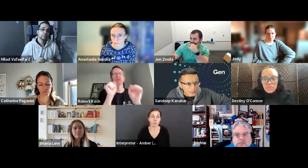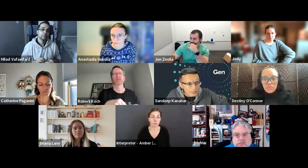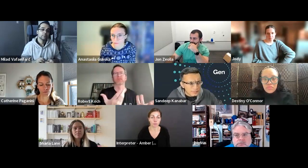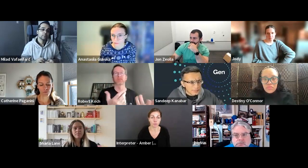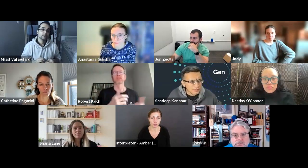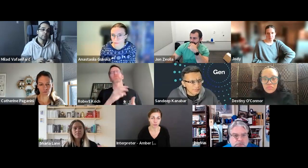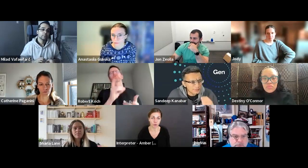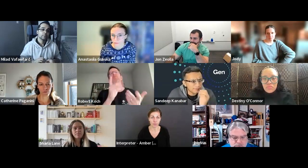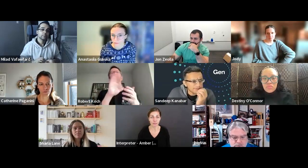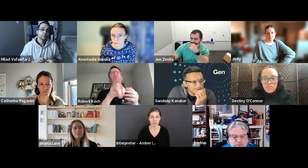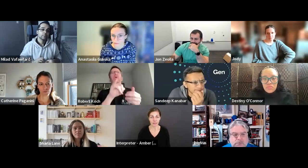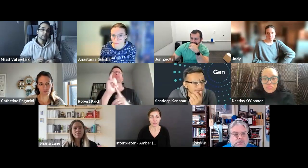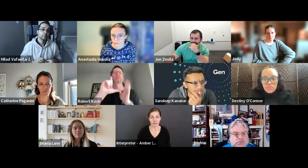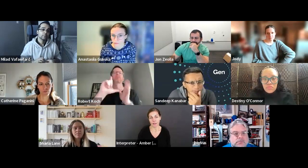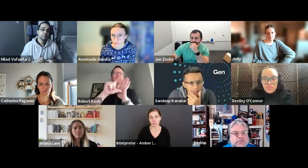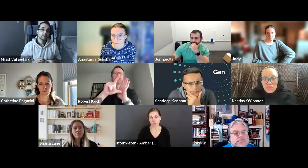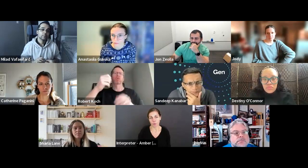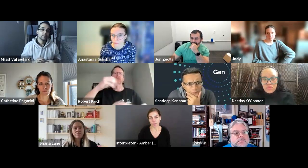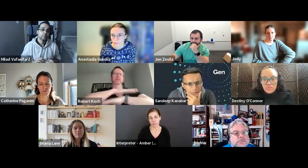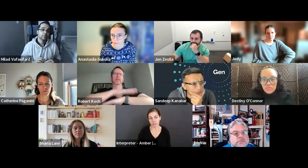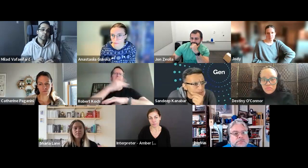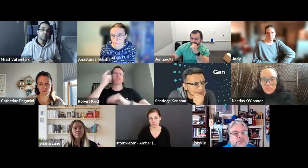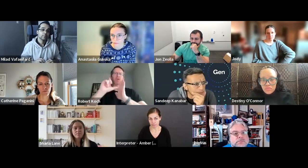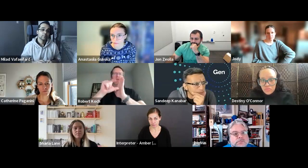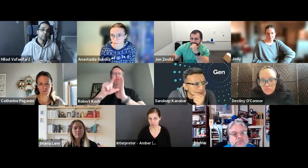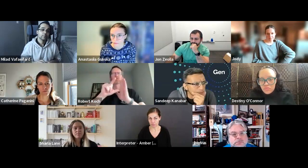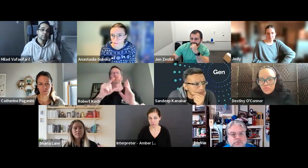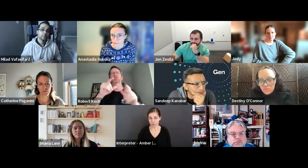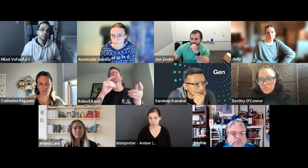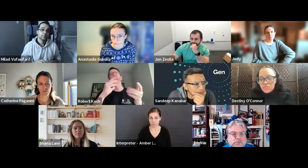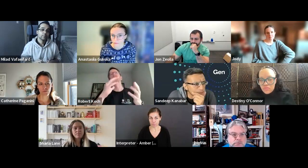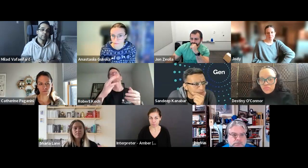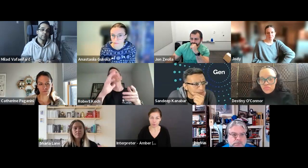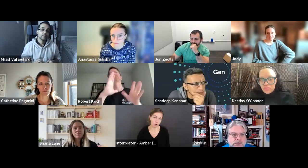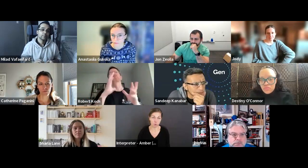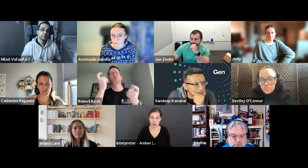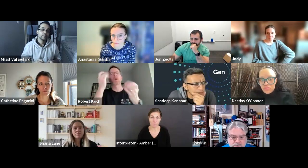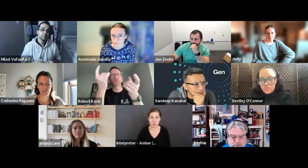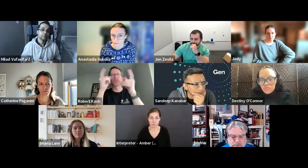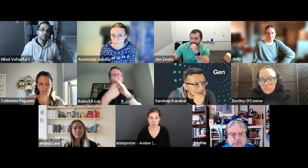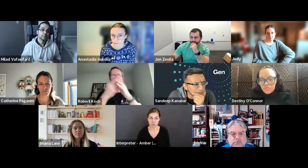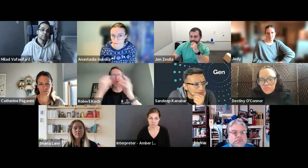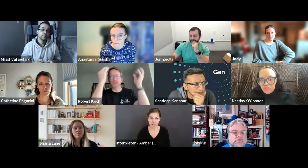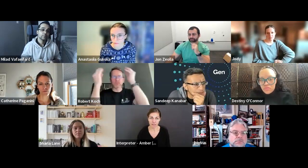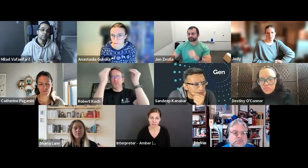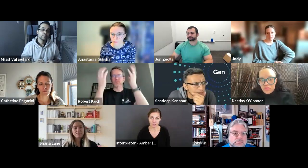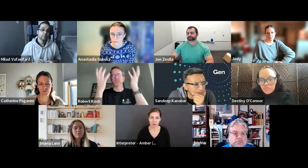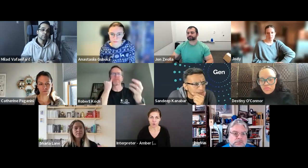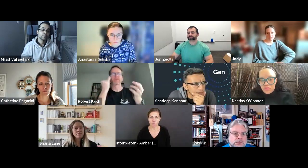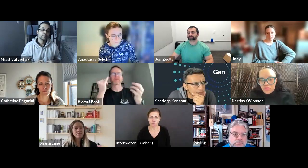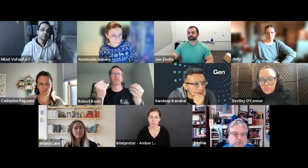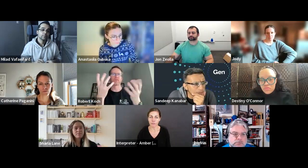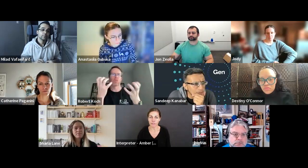them to be able to do so. So we're thinking potentially a mentorship program would be good.